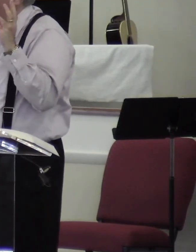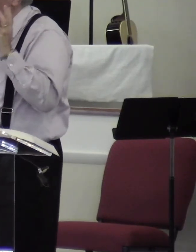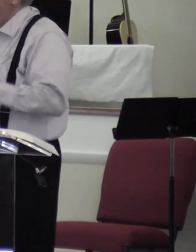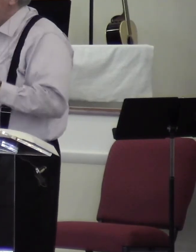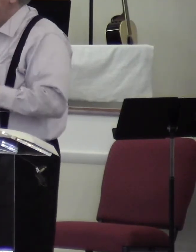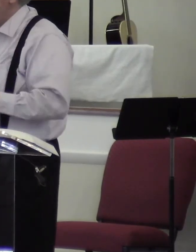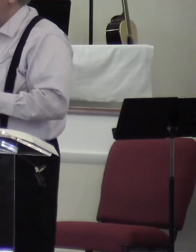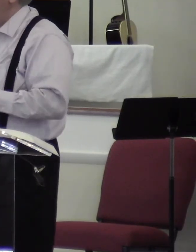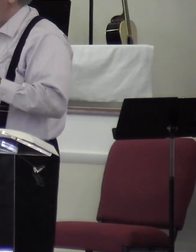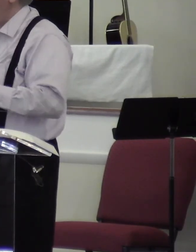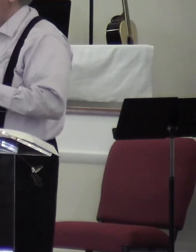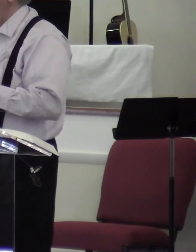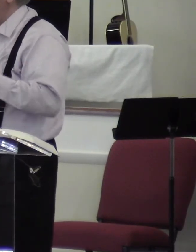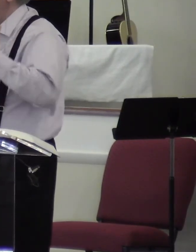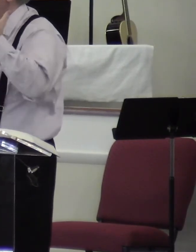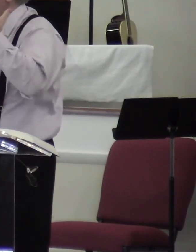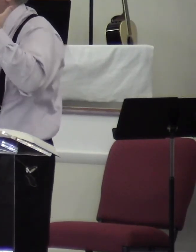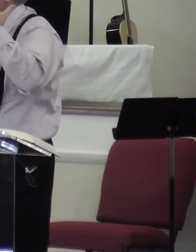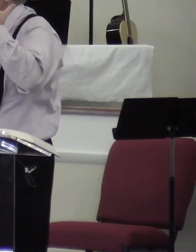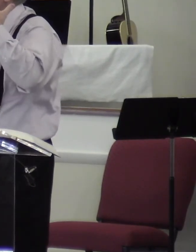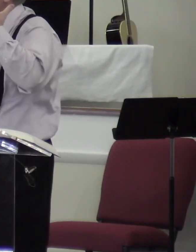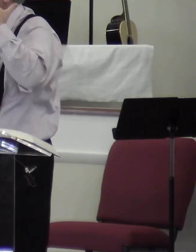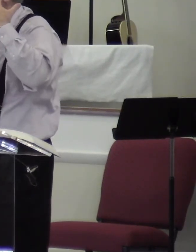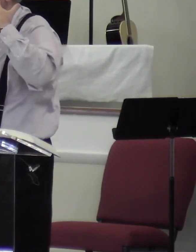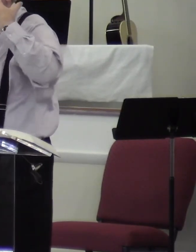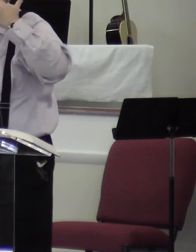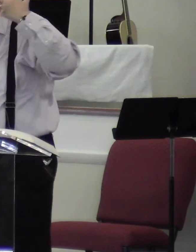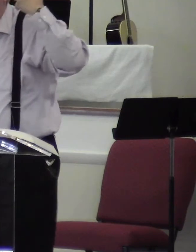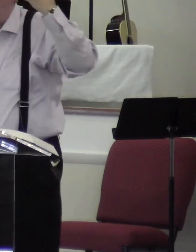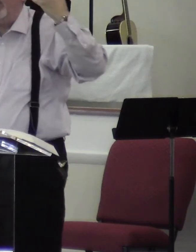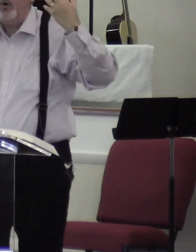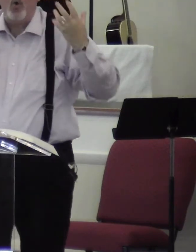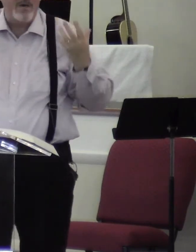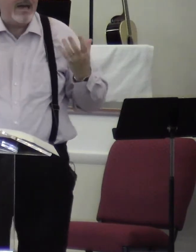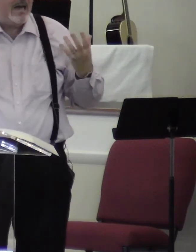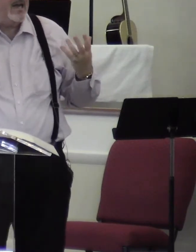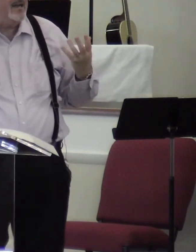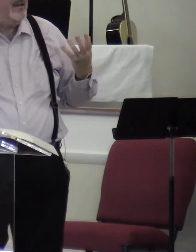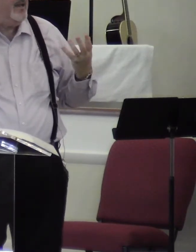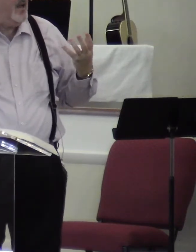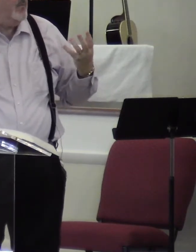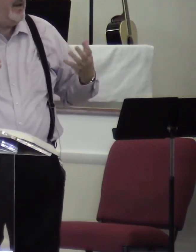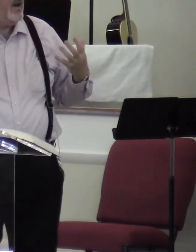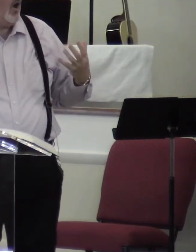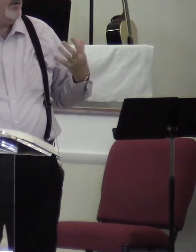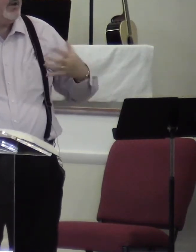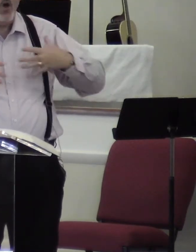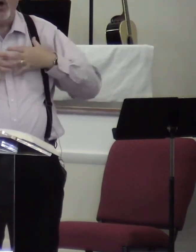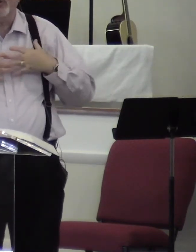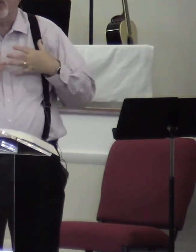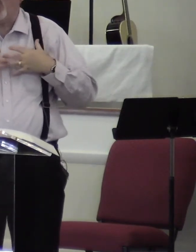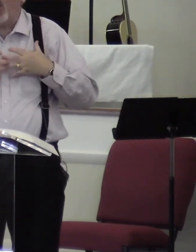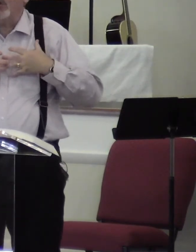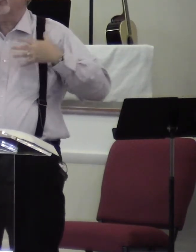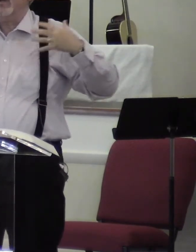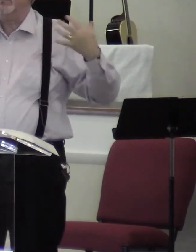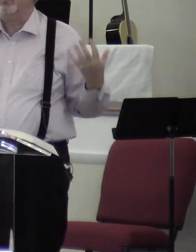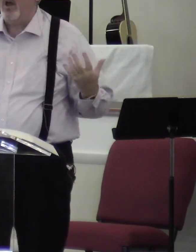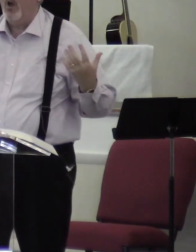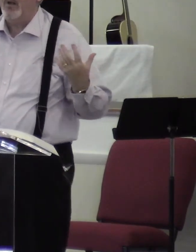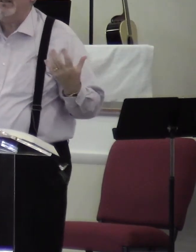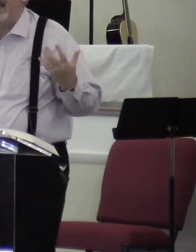if you really think about what that means, it ought to not only boggle your mind, but it ought to cause your heart